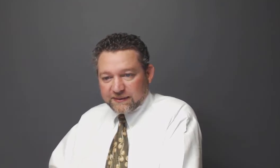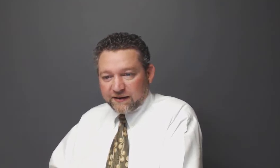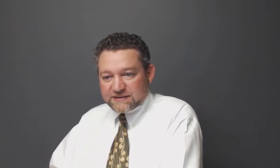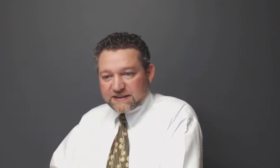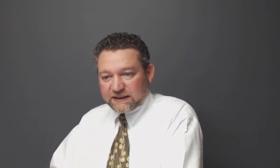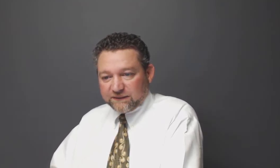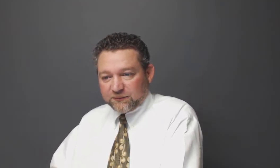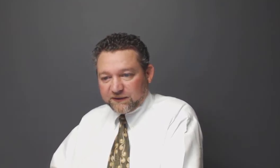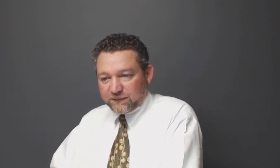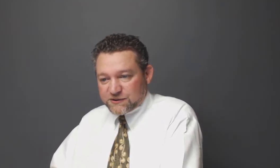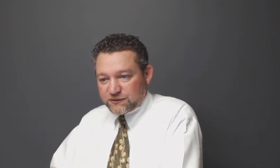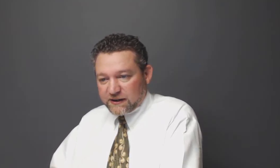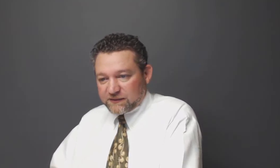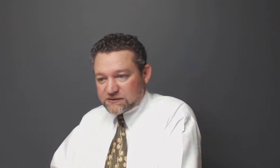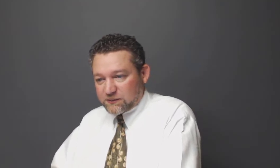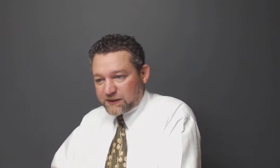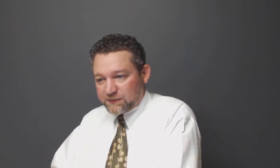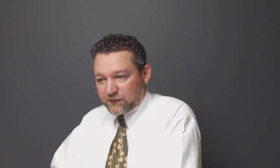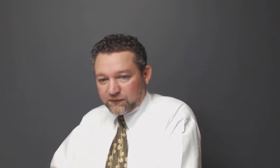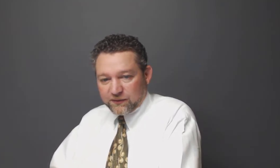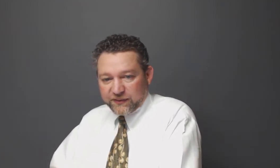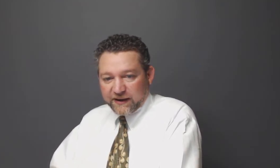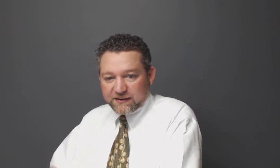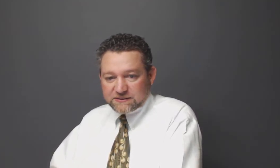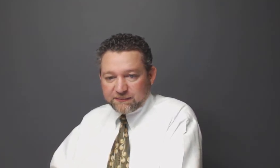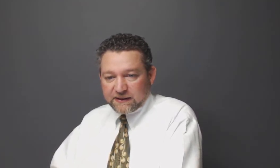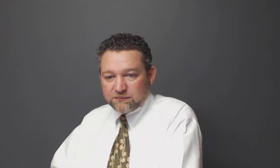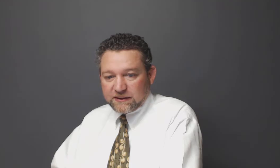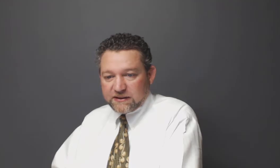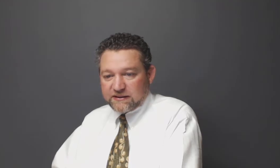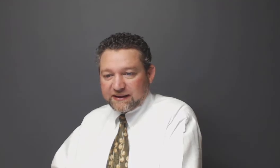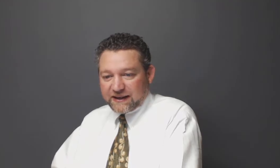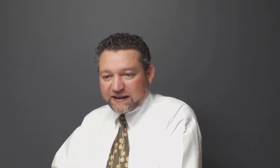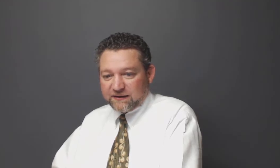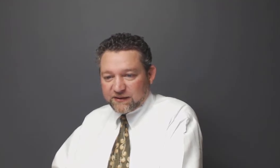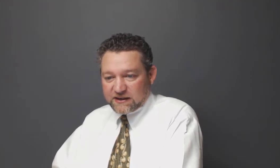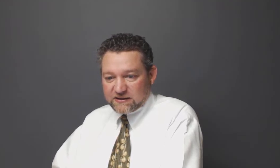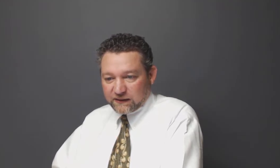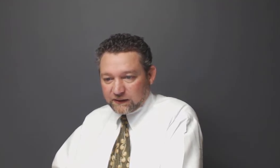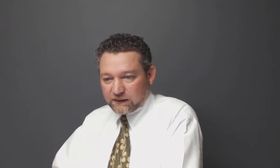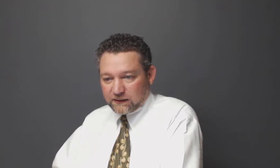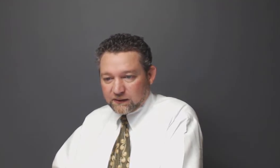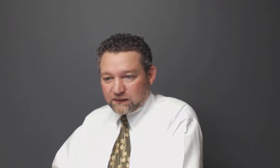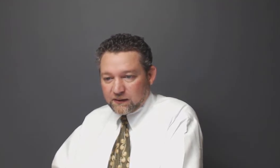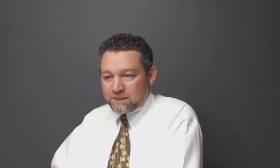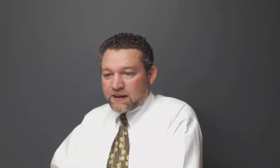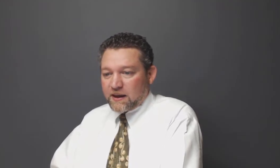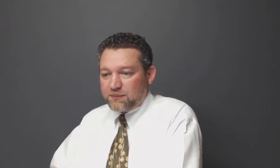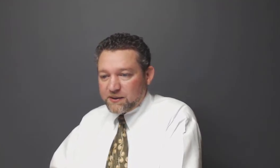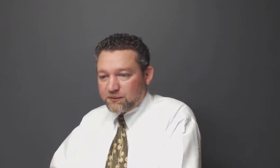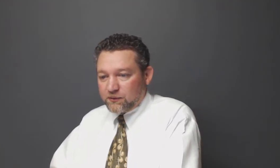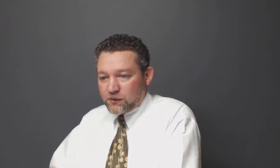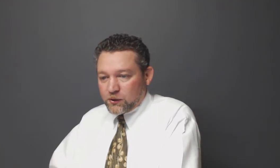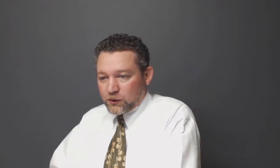Thou hast delivered me from the strivings of the people. Thou hast made me the head of the heathen. A people